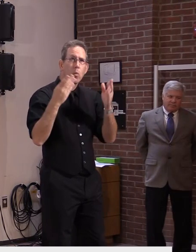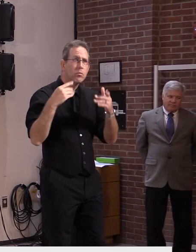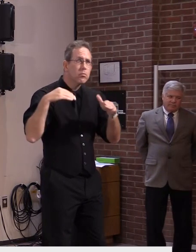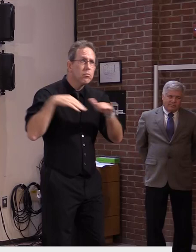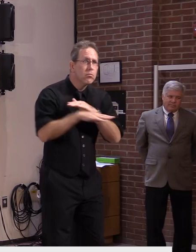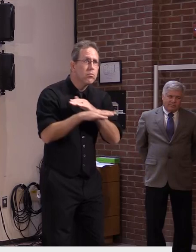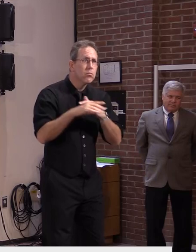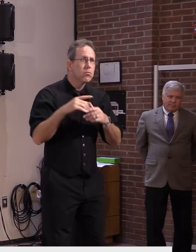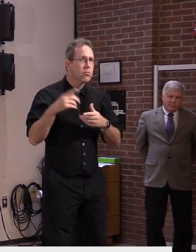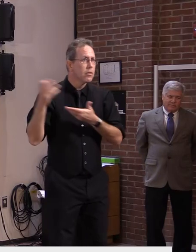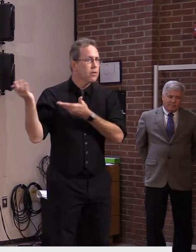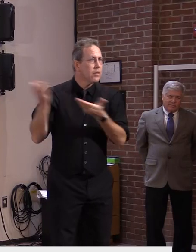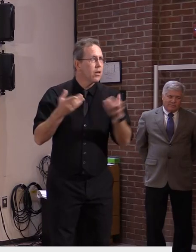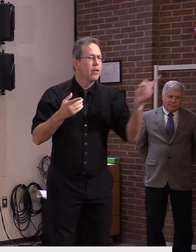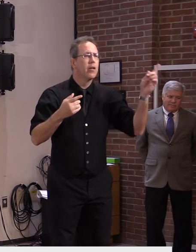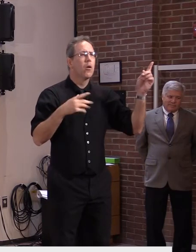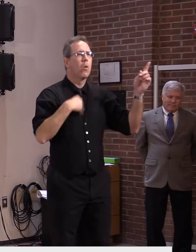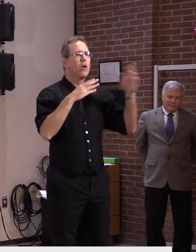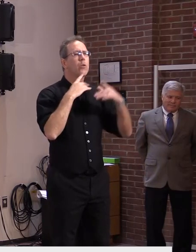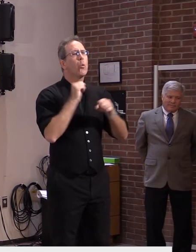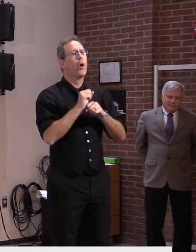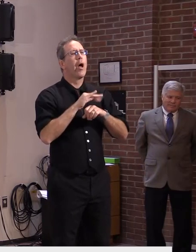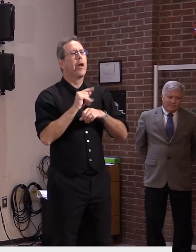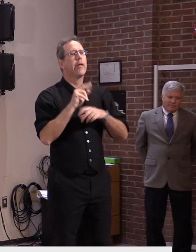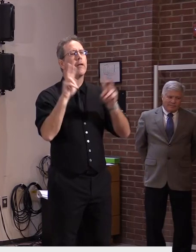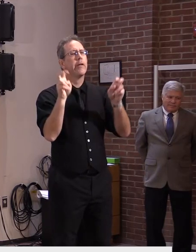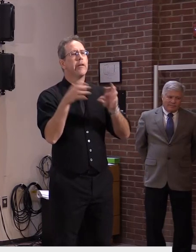Can you elaborate on that a little bit? And can you tell us a